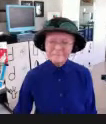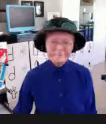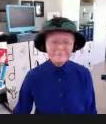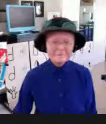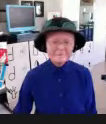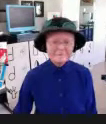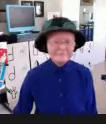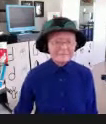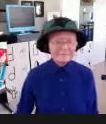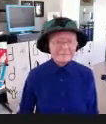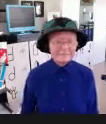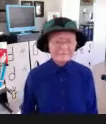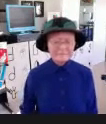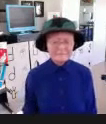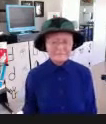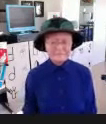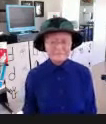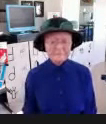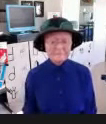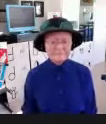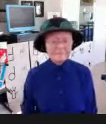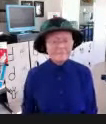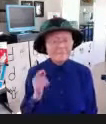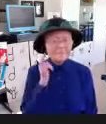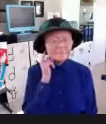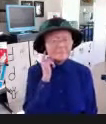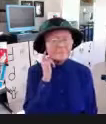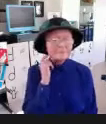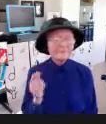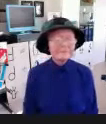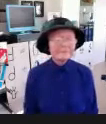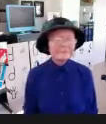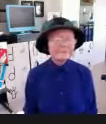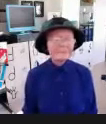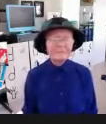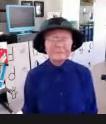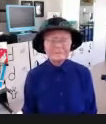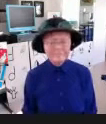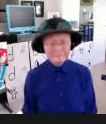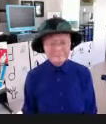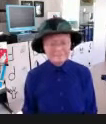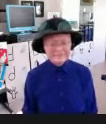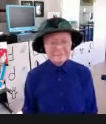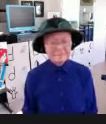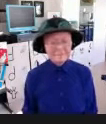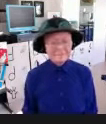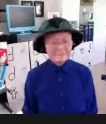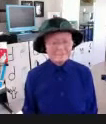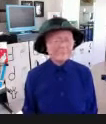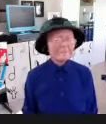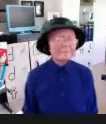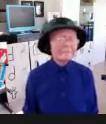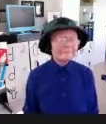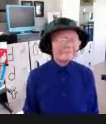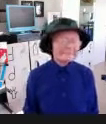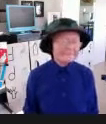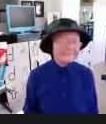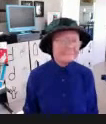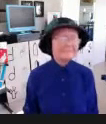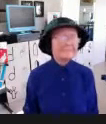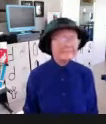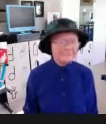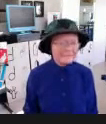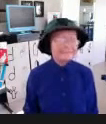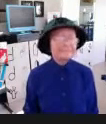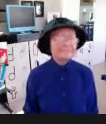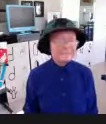as you can see, there's we have prompts down here. We have our sign language dictionaries